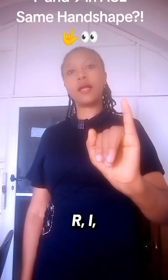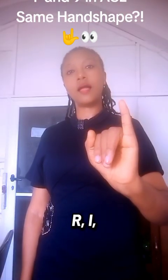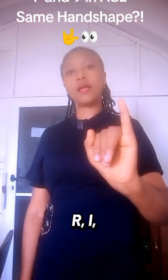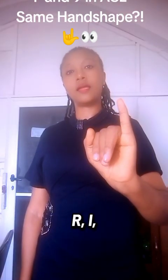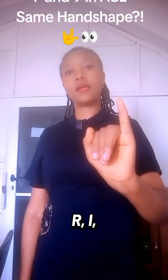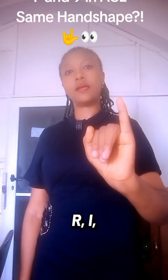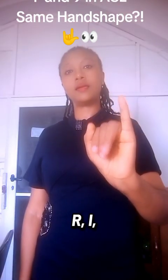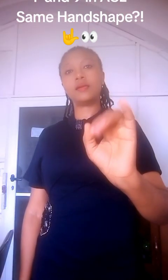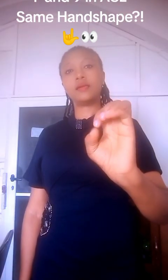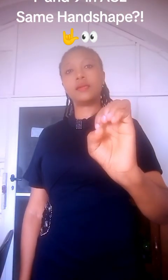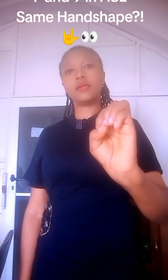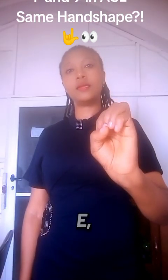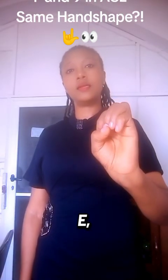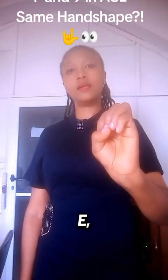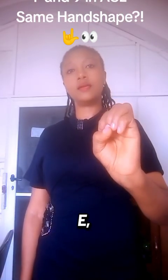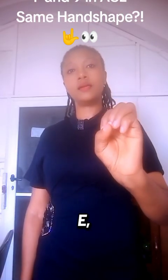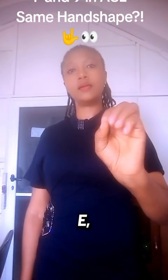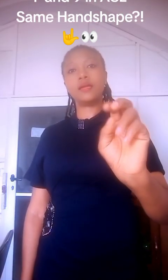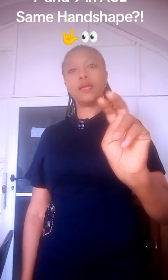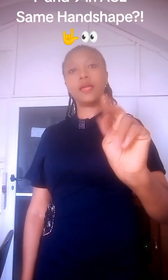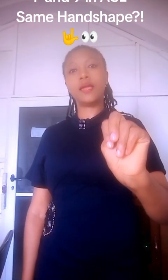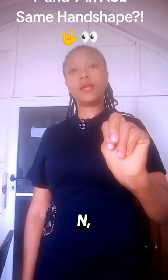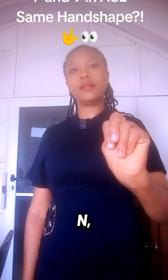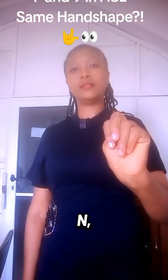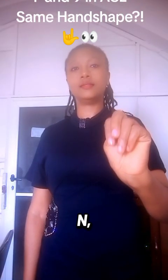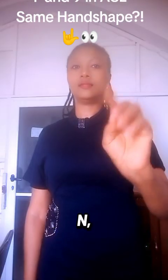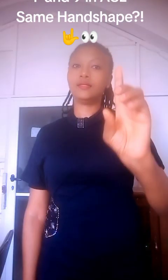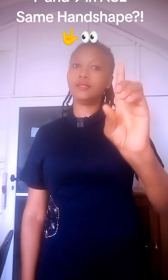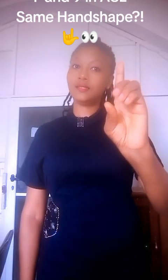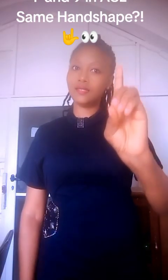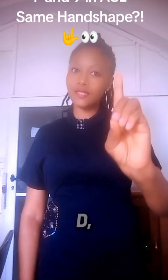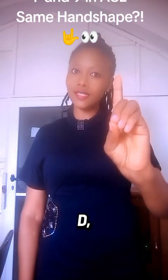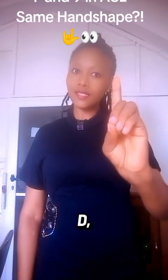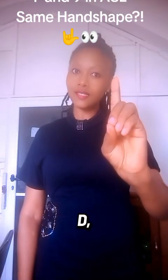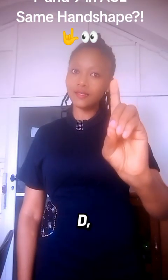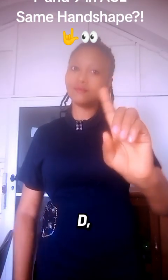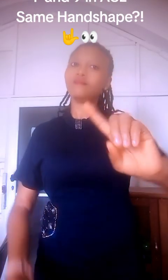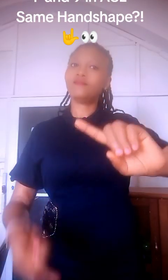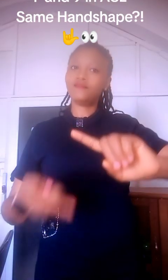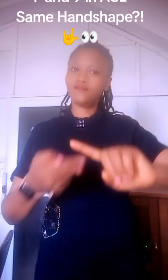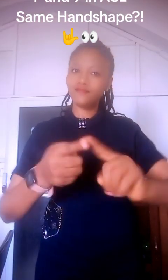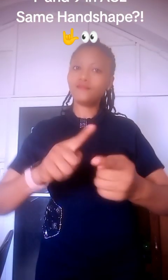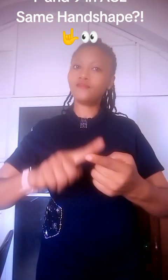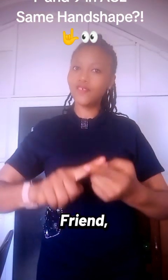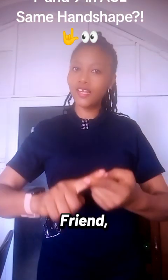I. E. N. D. Friend.